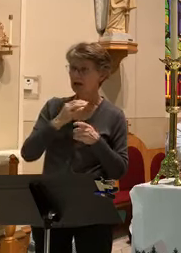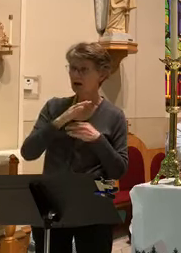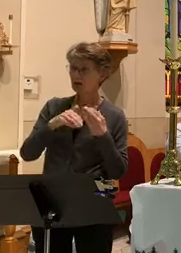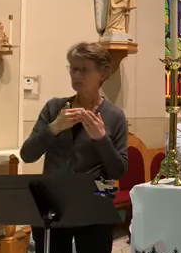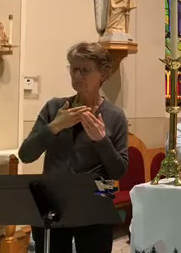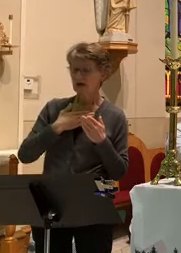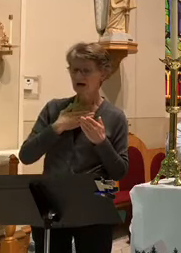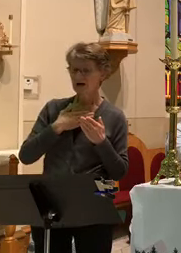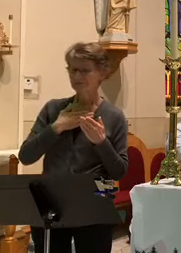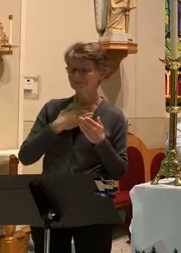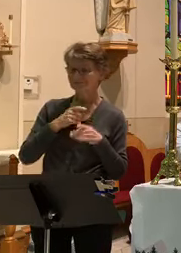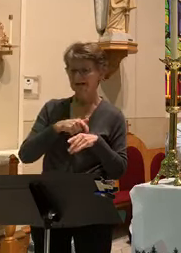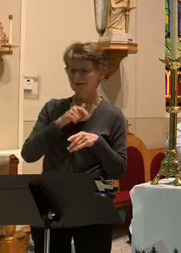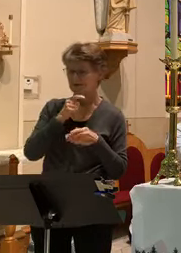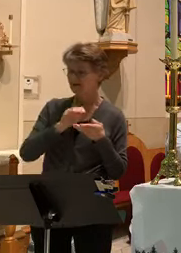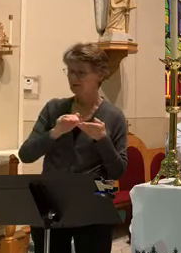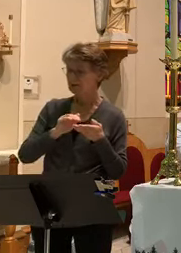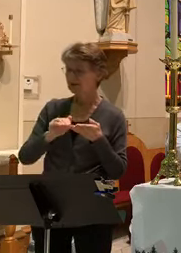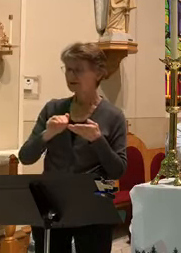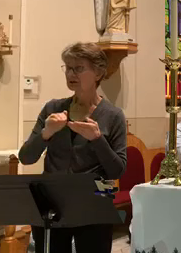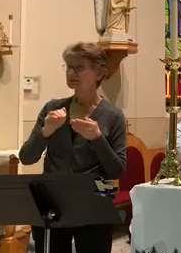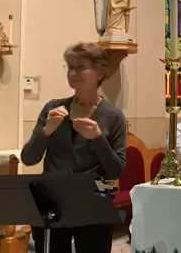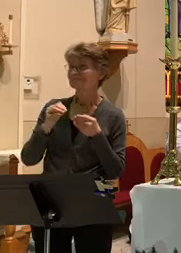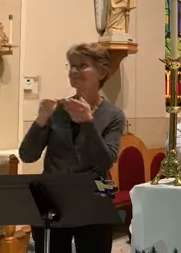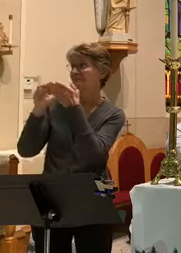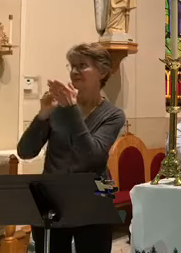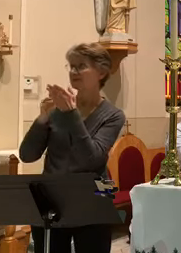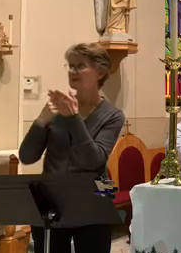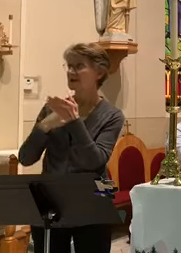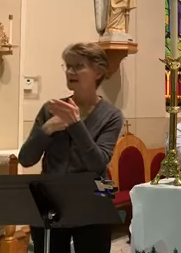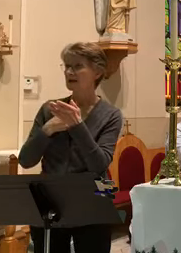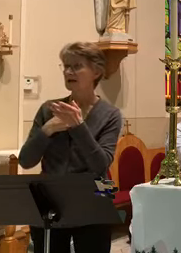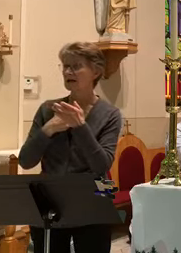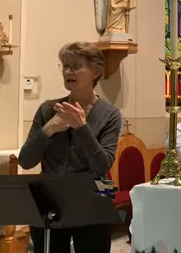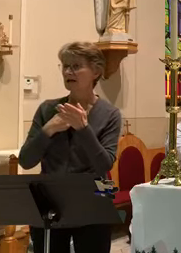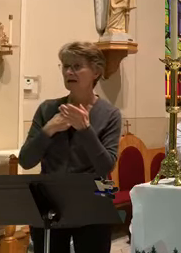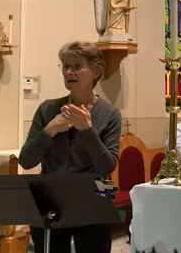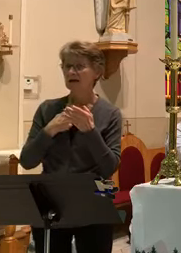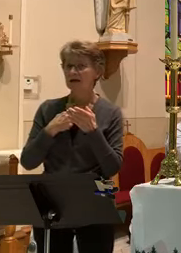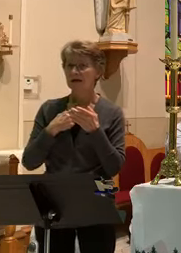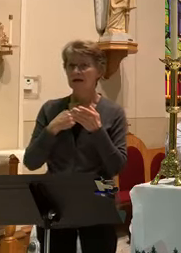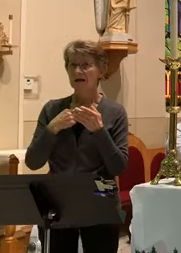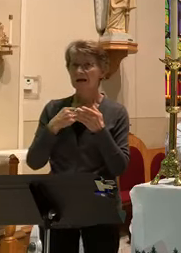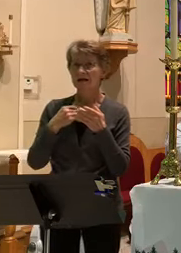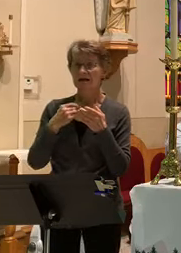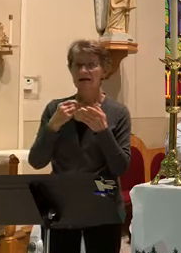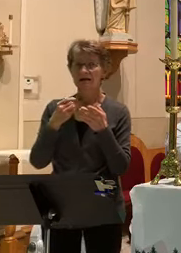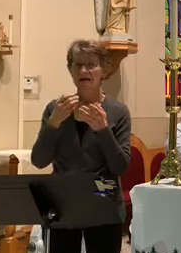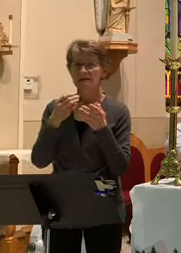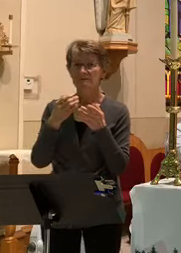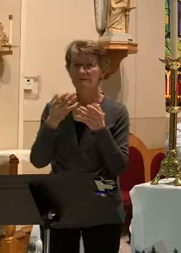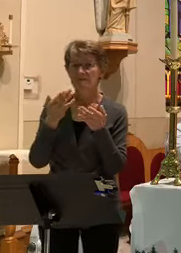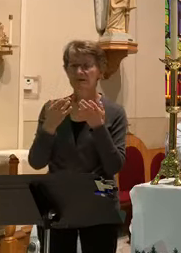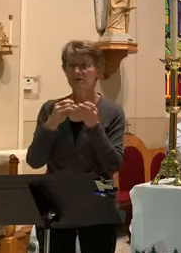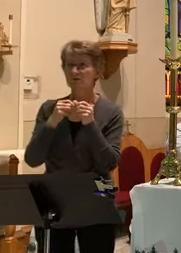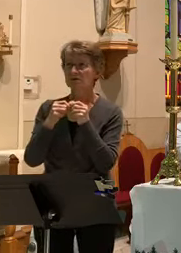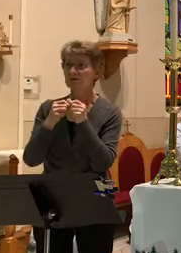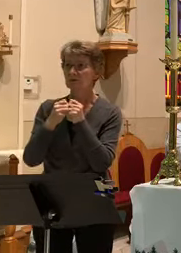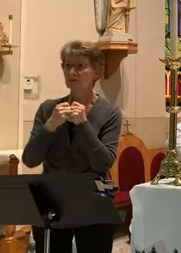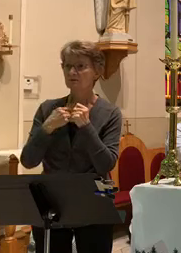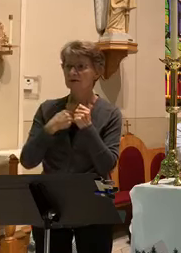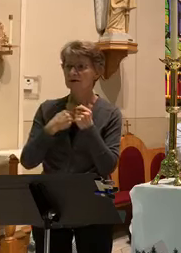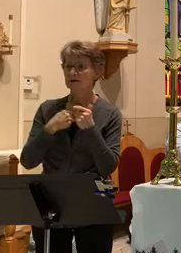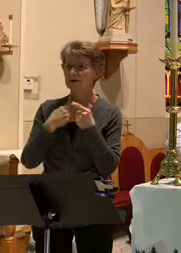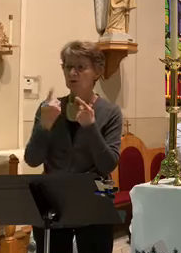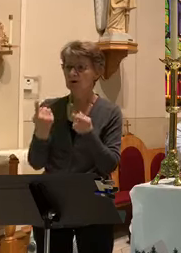of unforgiveness. Save me always, and may I receive your grace this day through Christ our